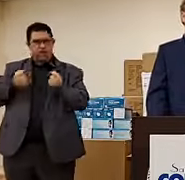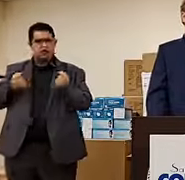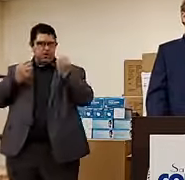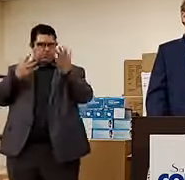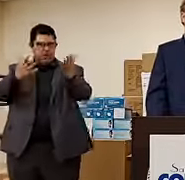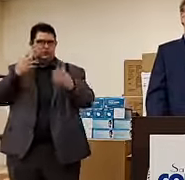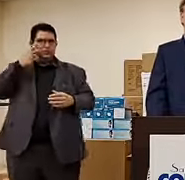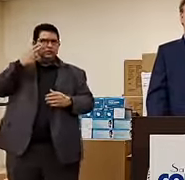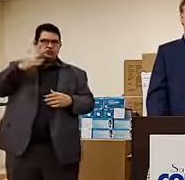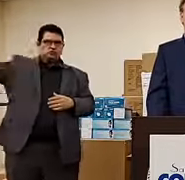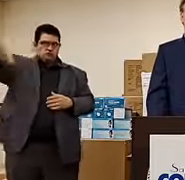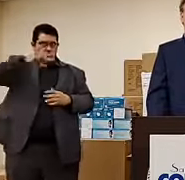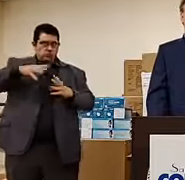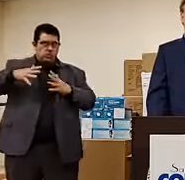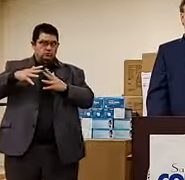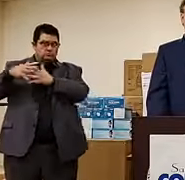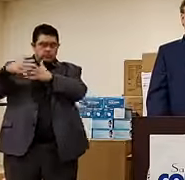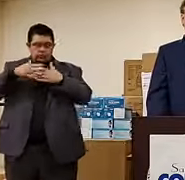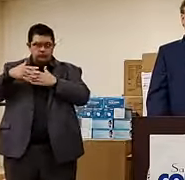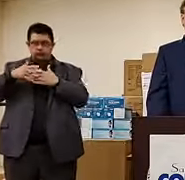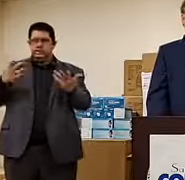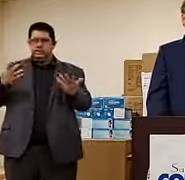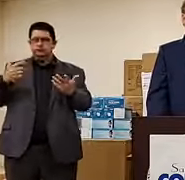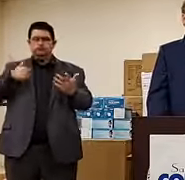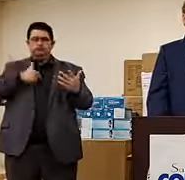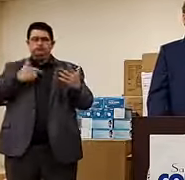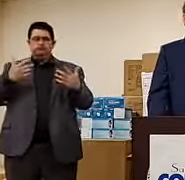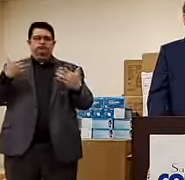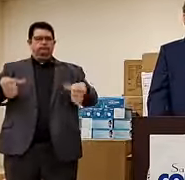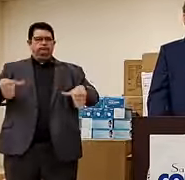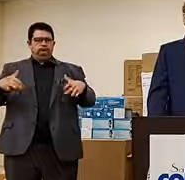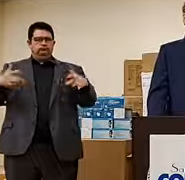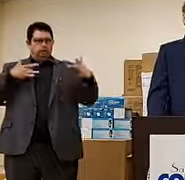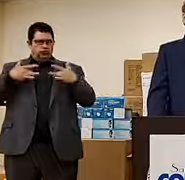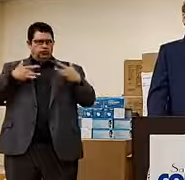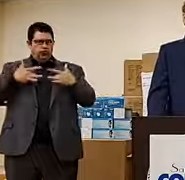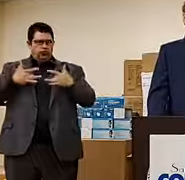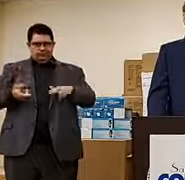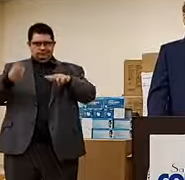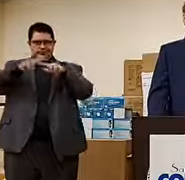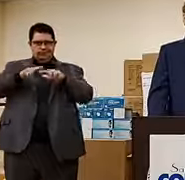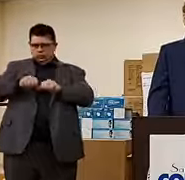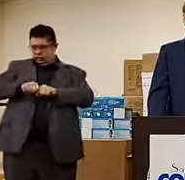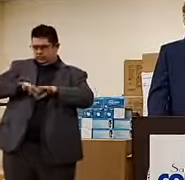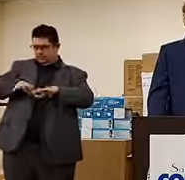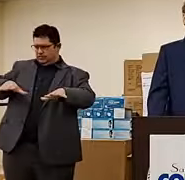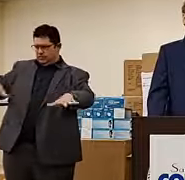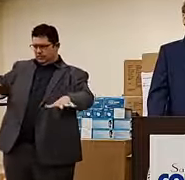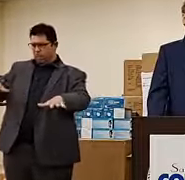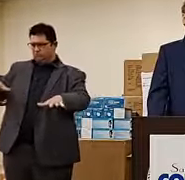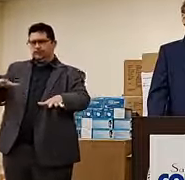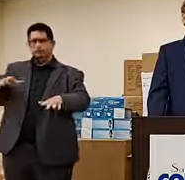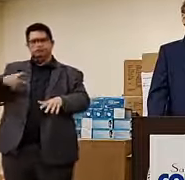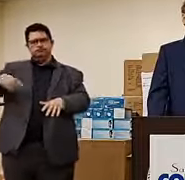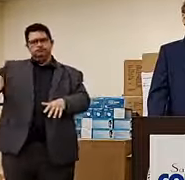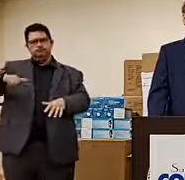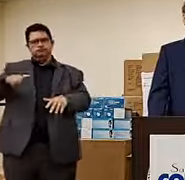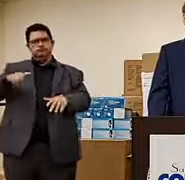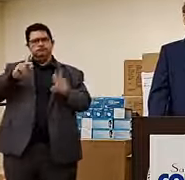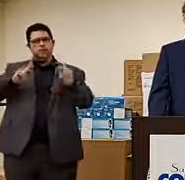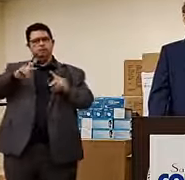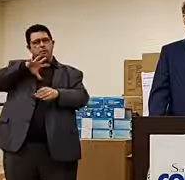country because we are certainly concerned that increasing transmission amongst folks